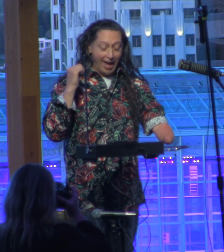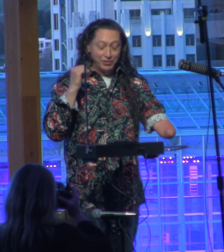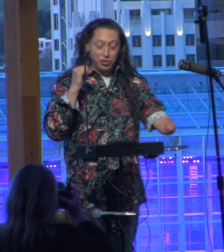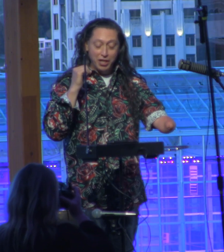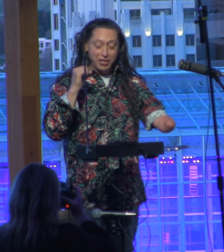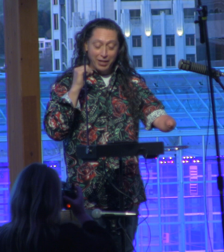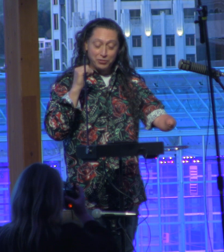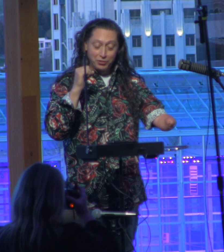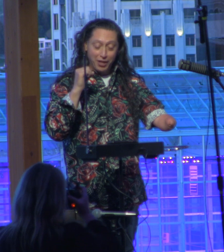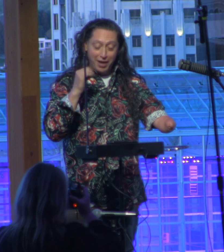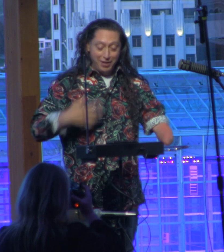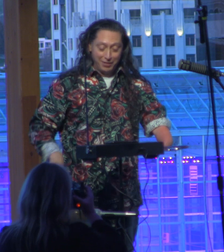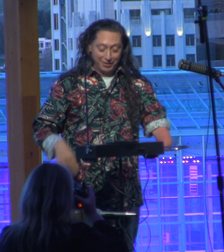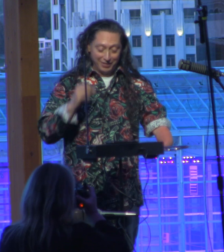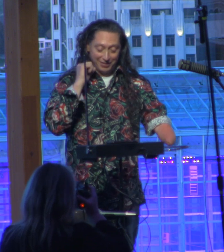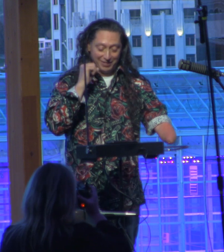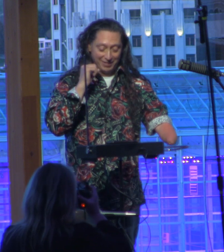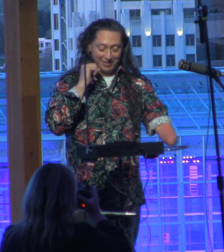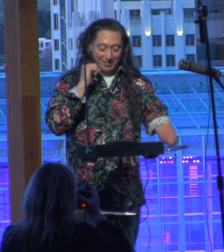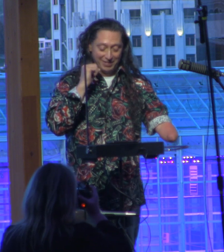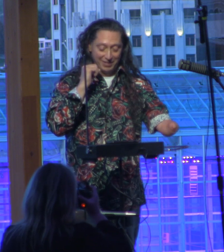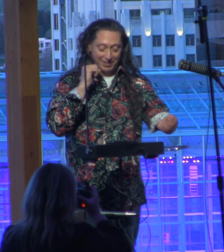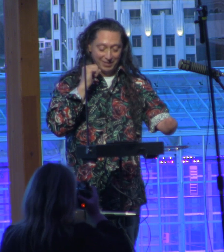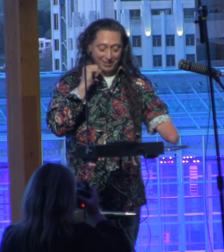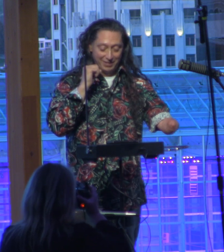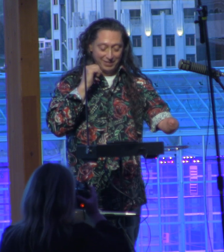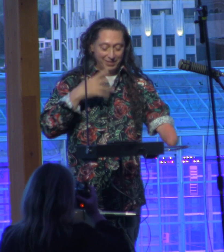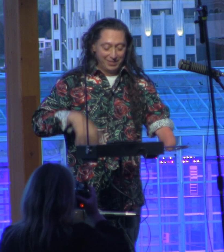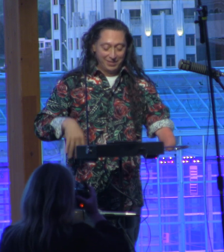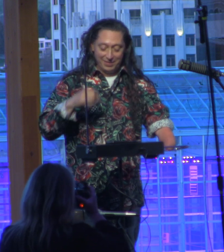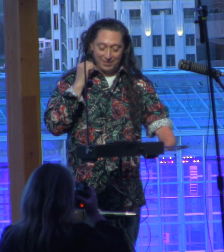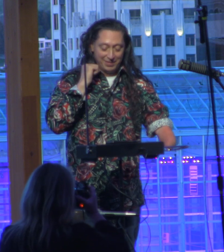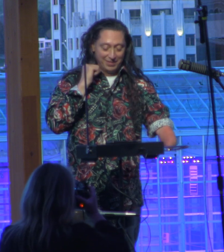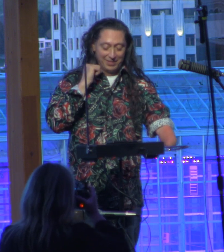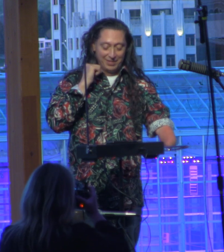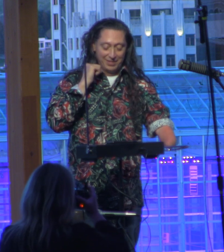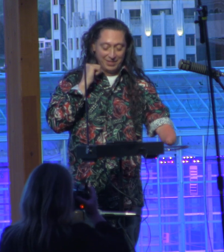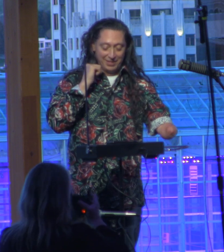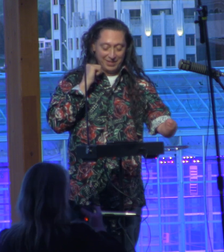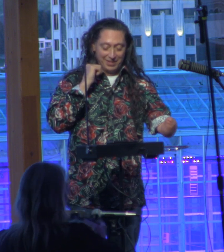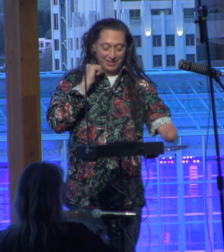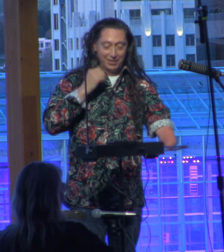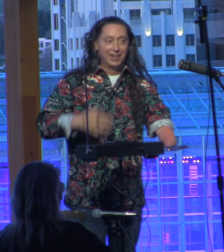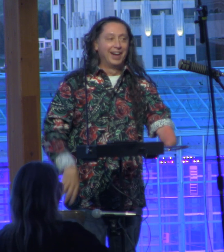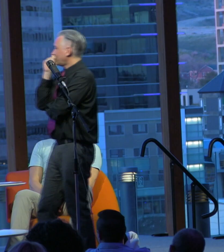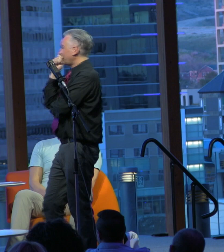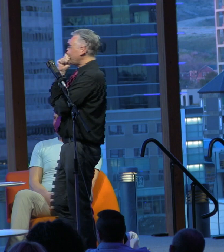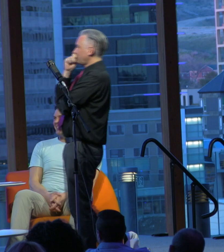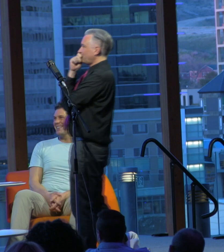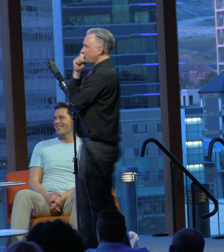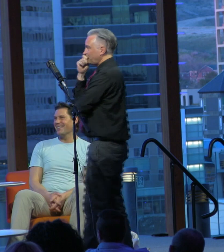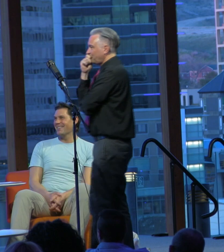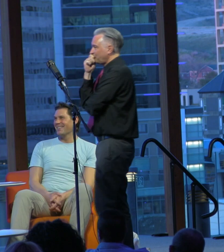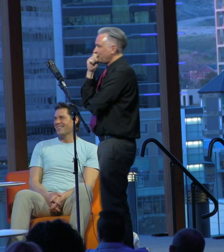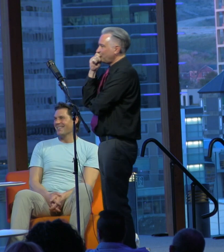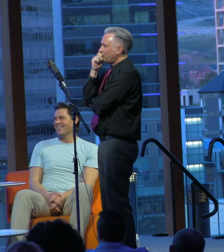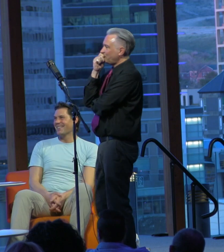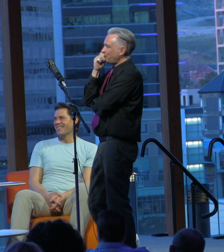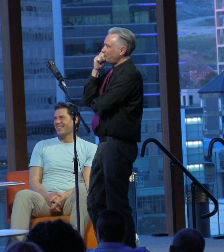I had G yesterday. Always looking for the G. Oh, that's the late night show. Sorry.